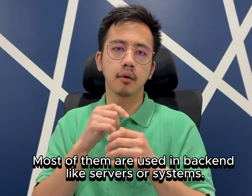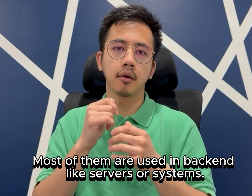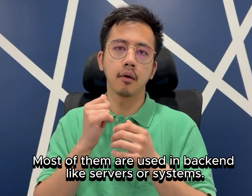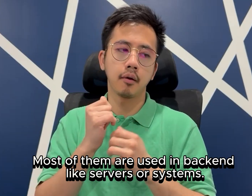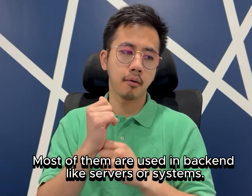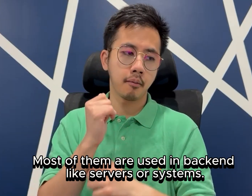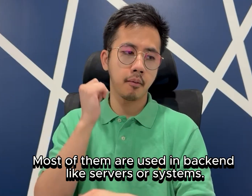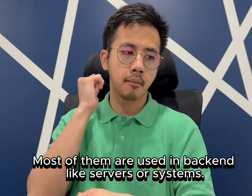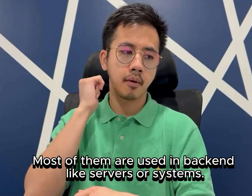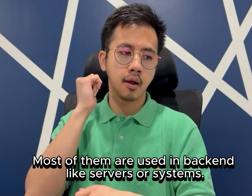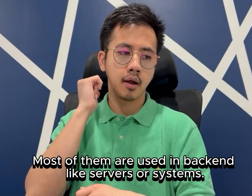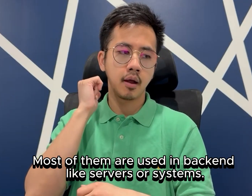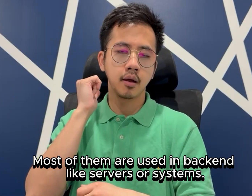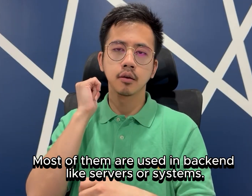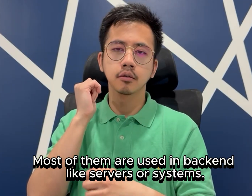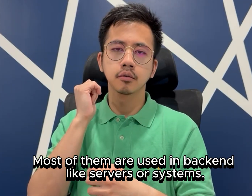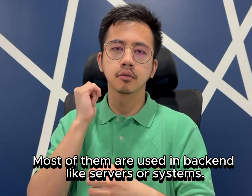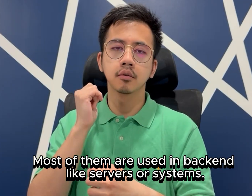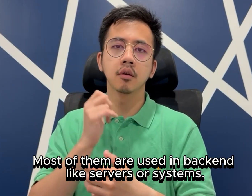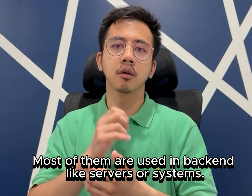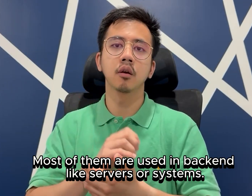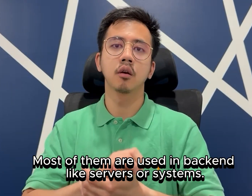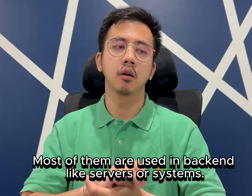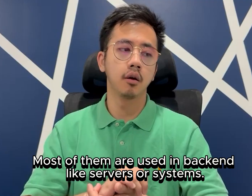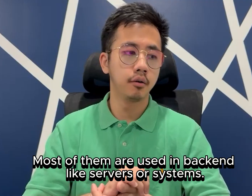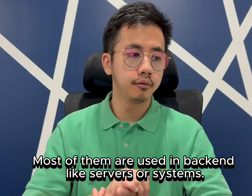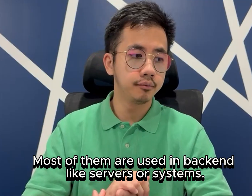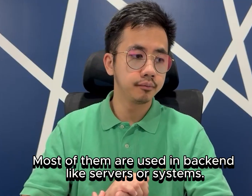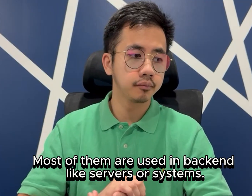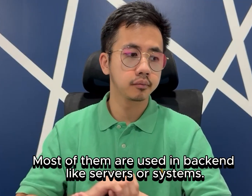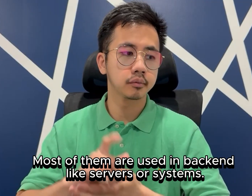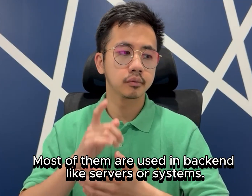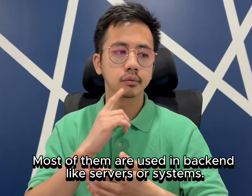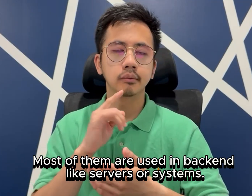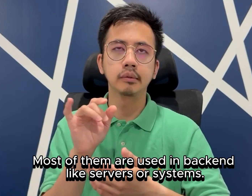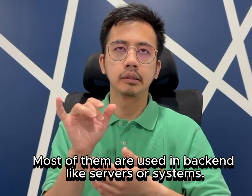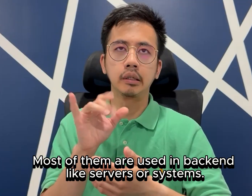Most of them are used in backend like servers or systems.